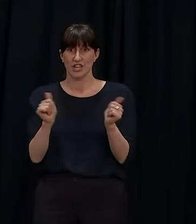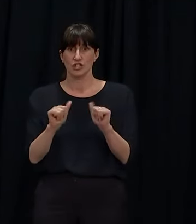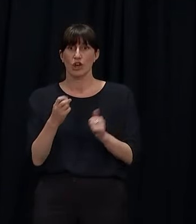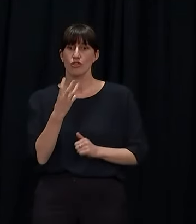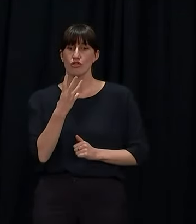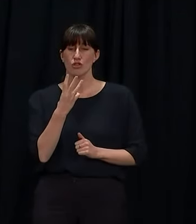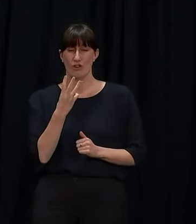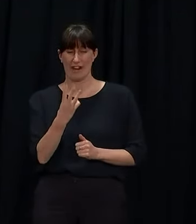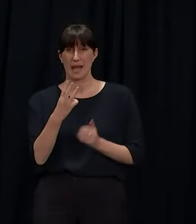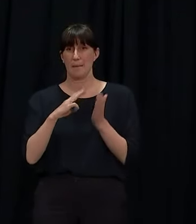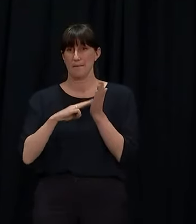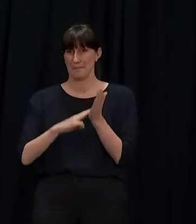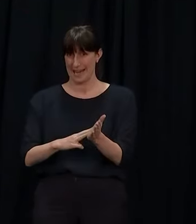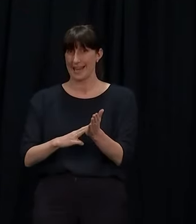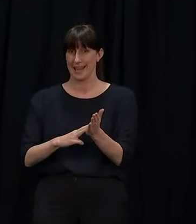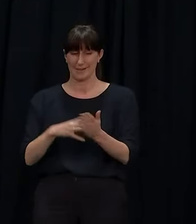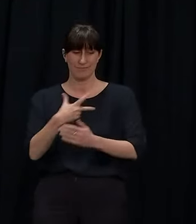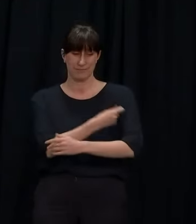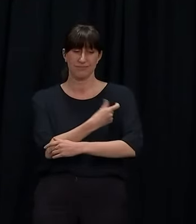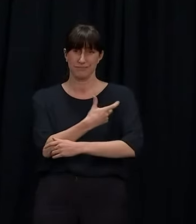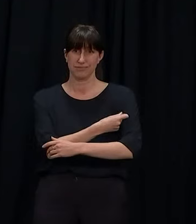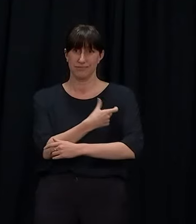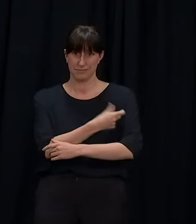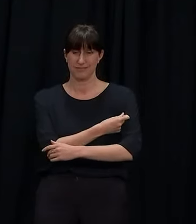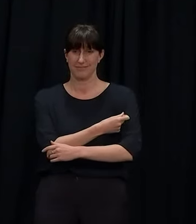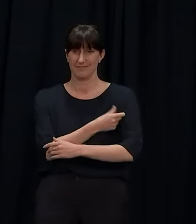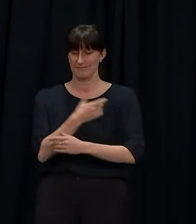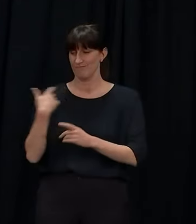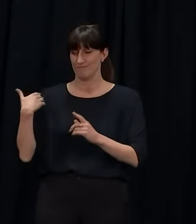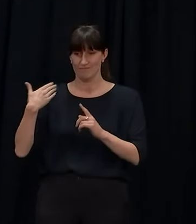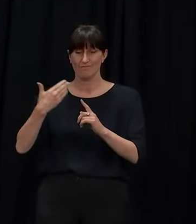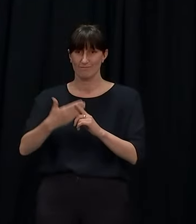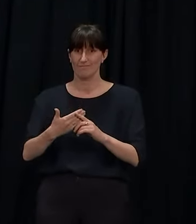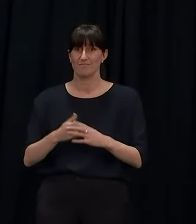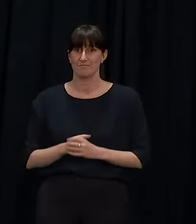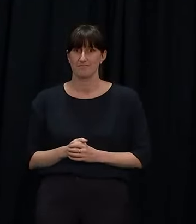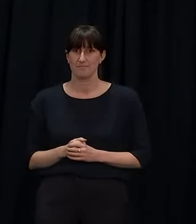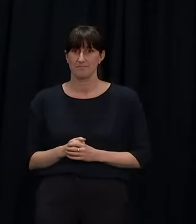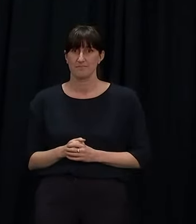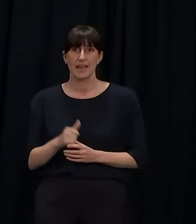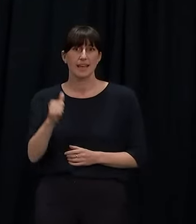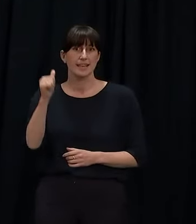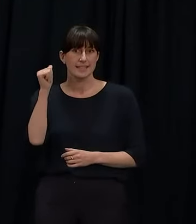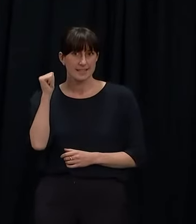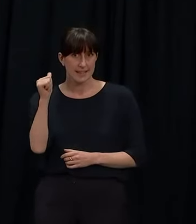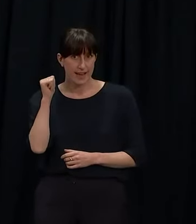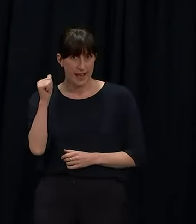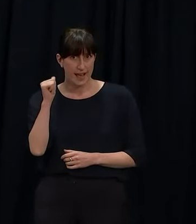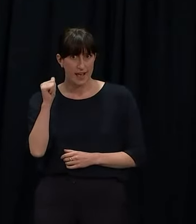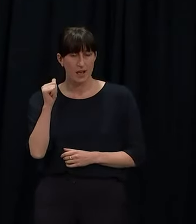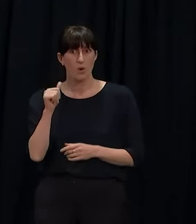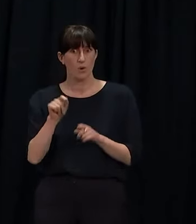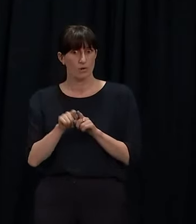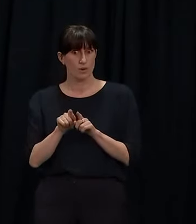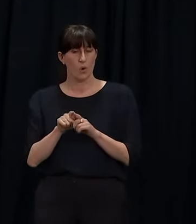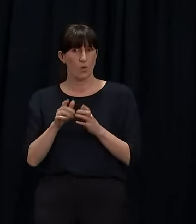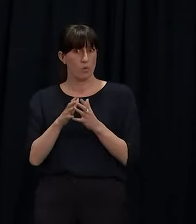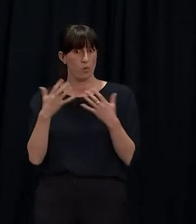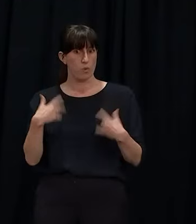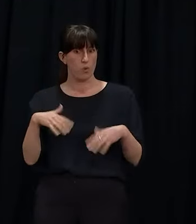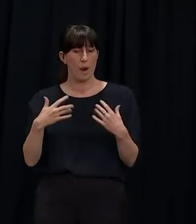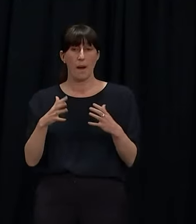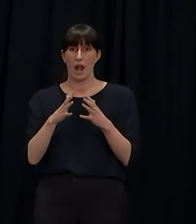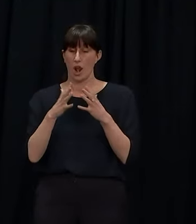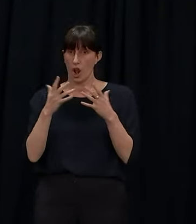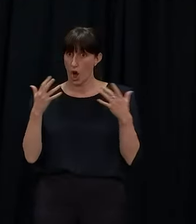been administered since our vaccination campaign began. And yesterday also saw the largest number of bookings made in a